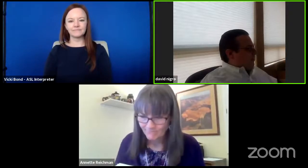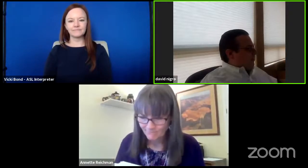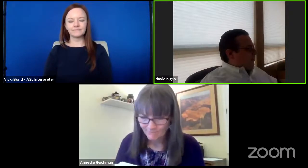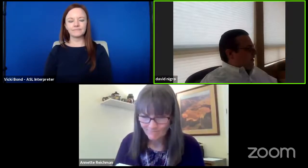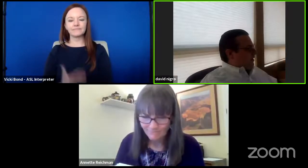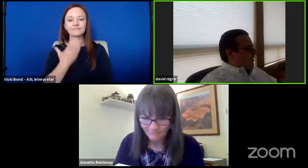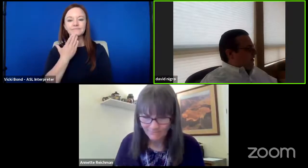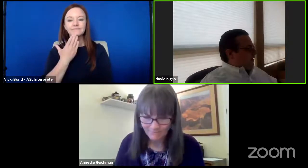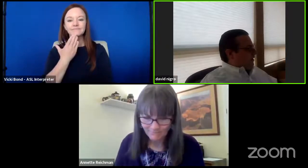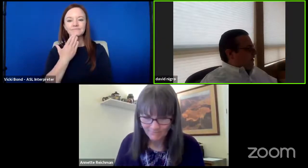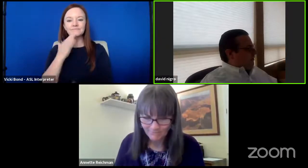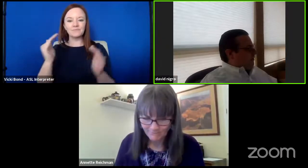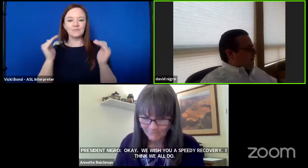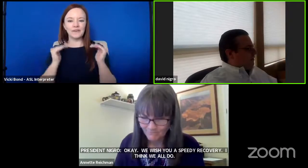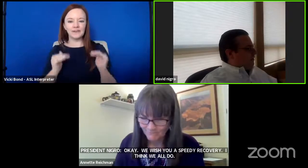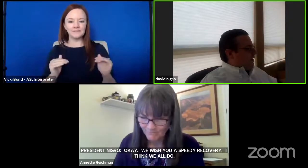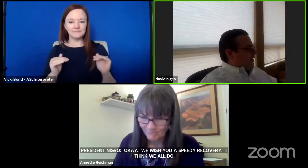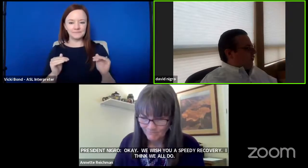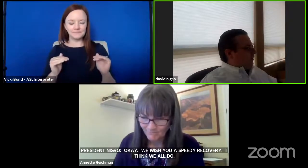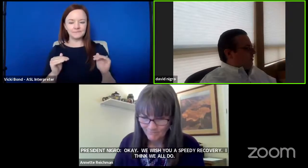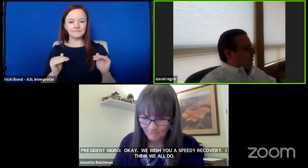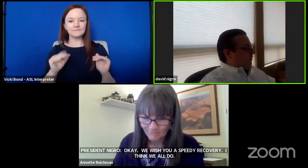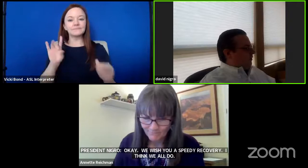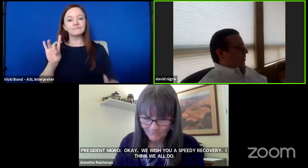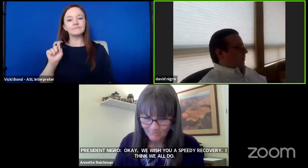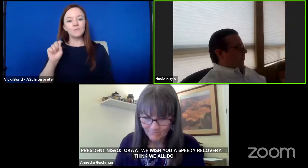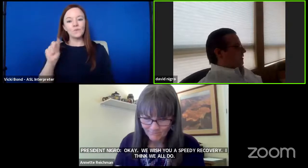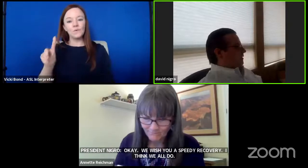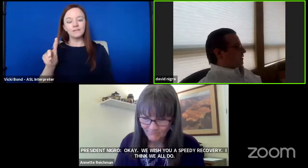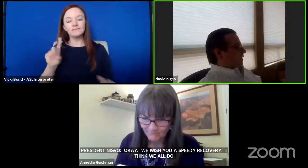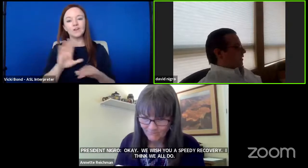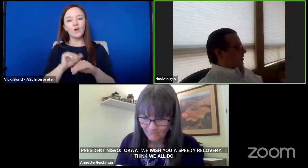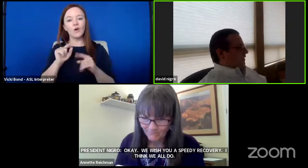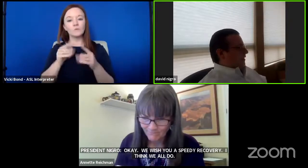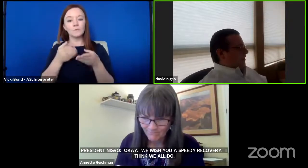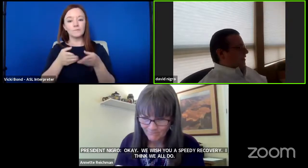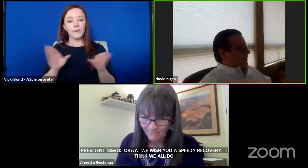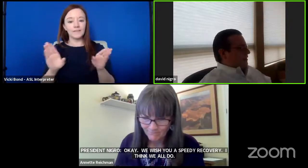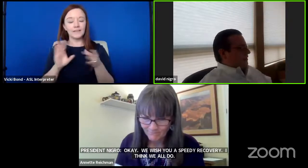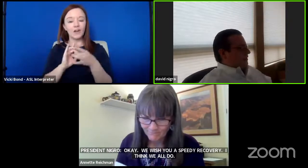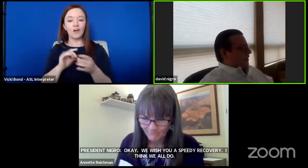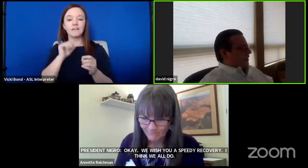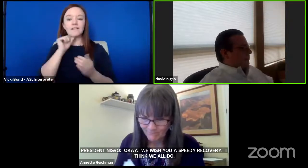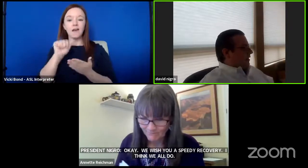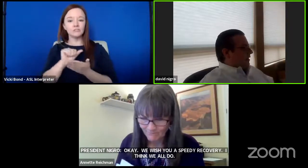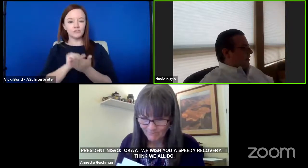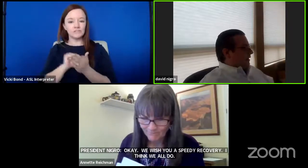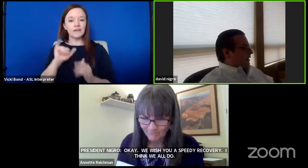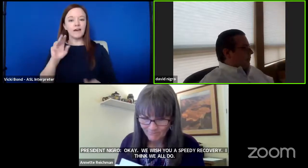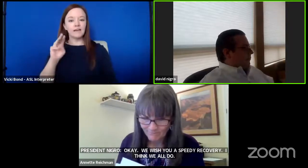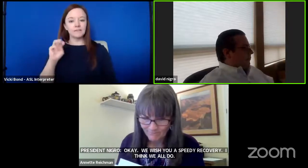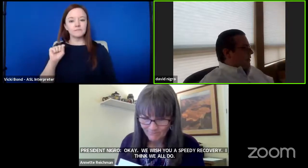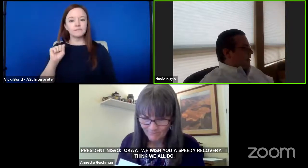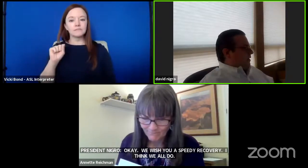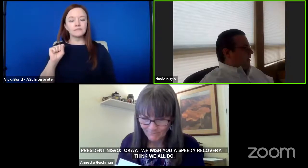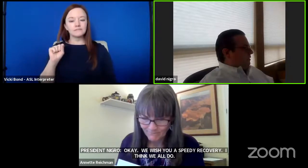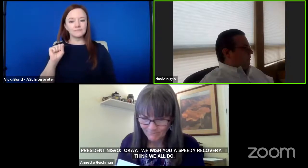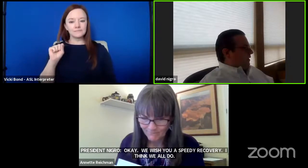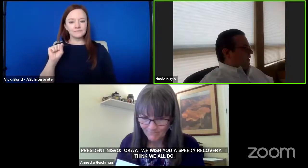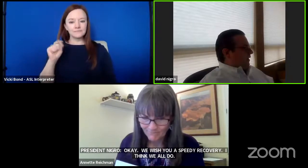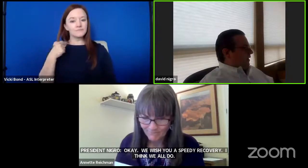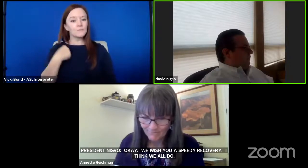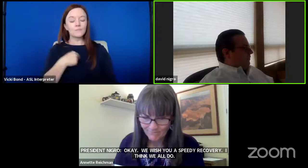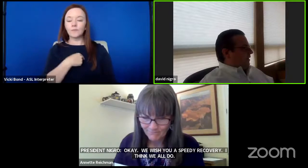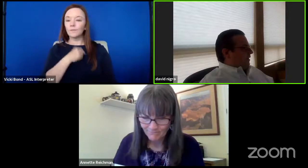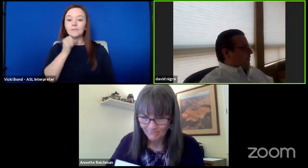Thank you. Moving on to 8.01, call to the public on non-agendized items. We did